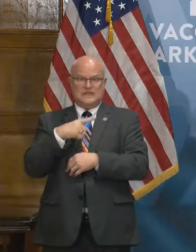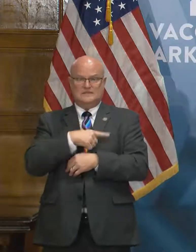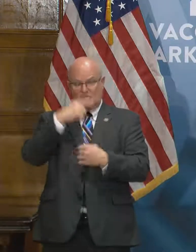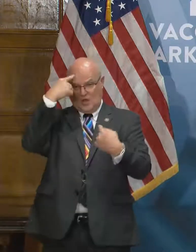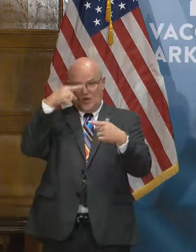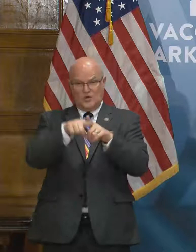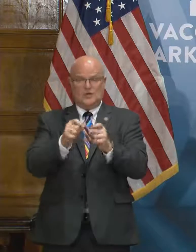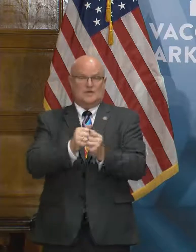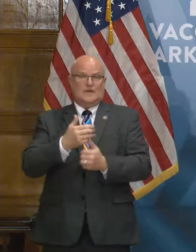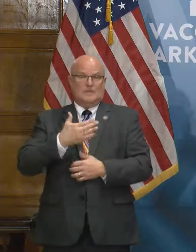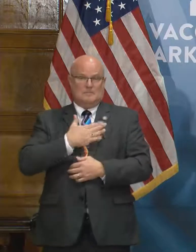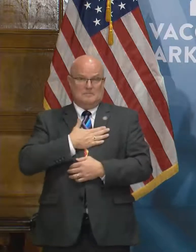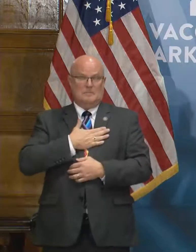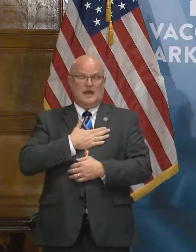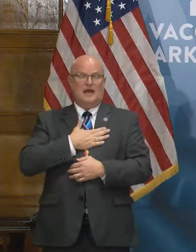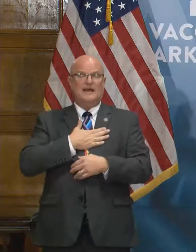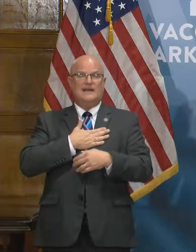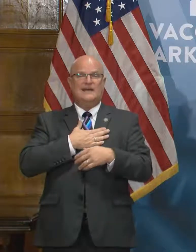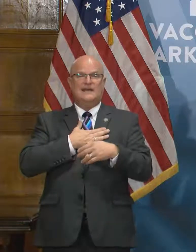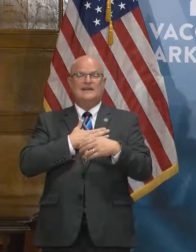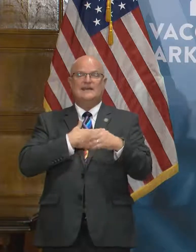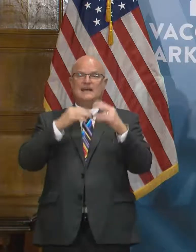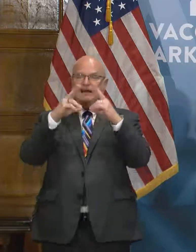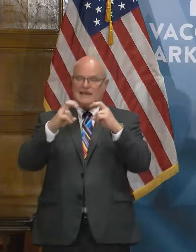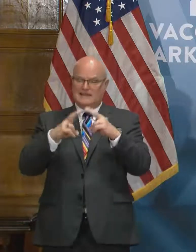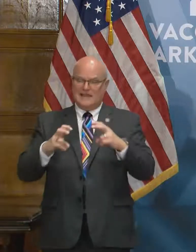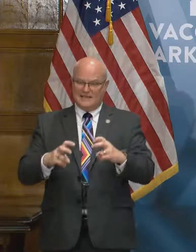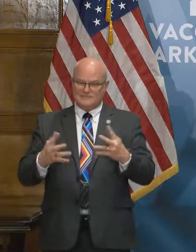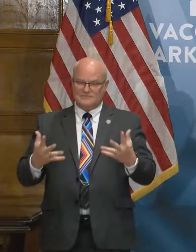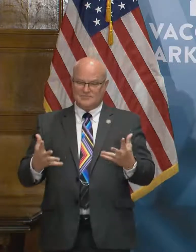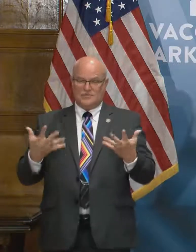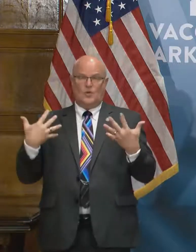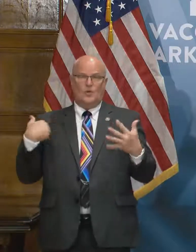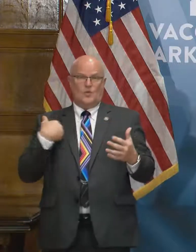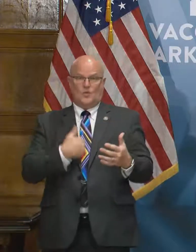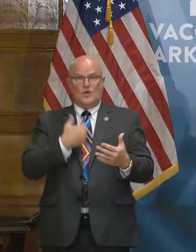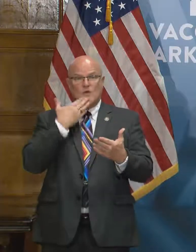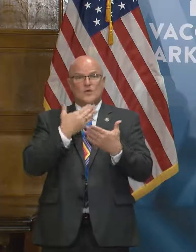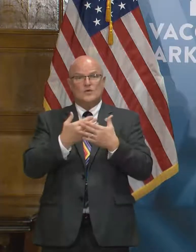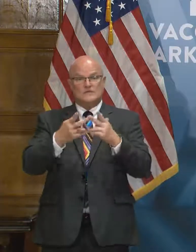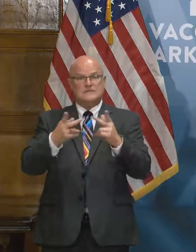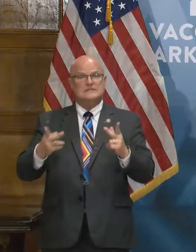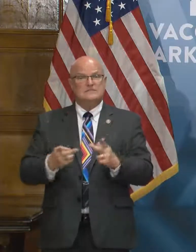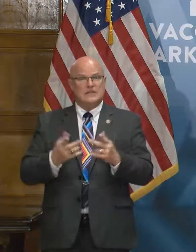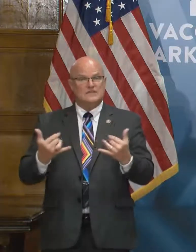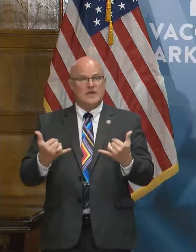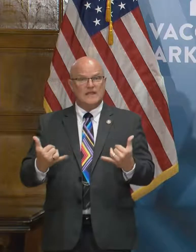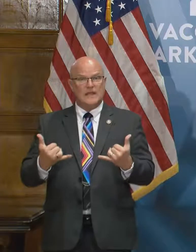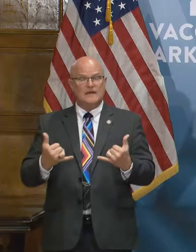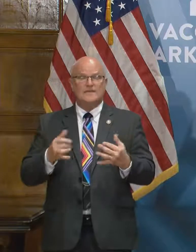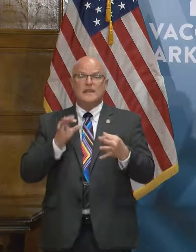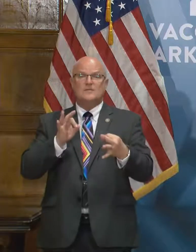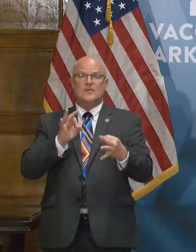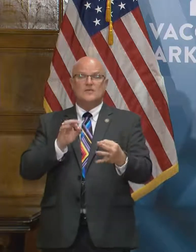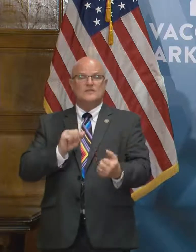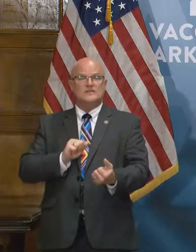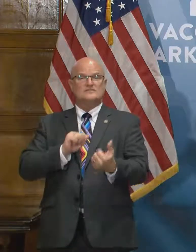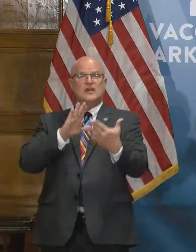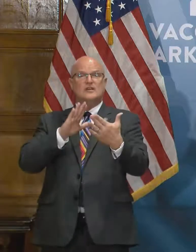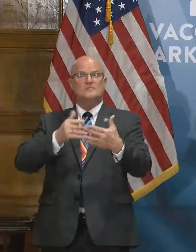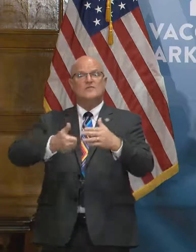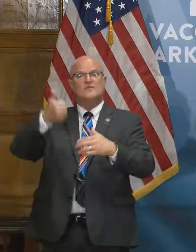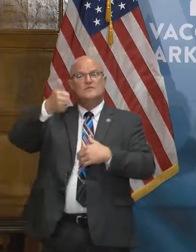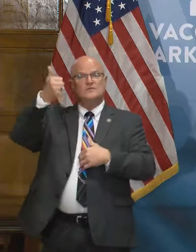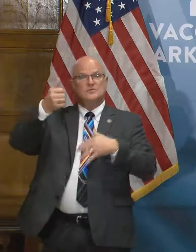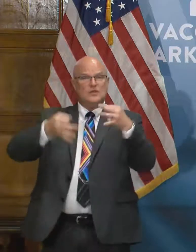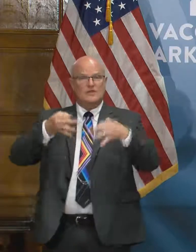analysis that we're where we should be right now, and we have perfect challenges before the Supreme Court, both